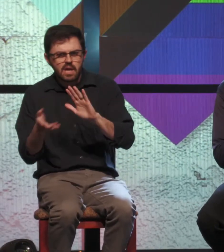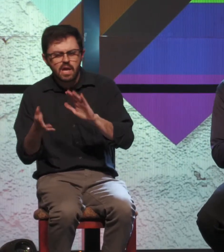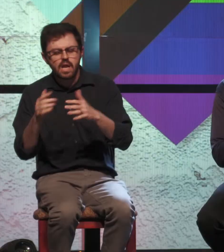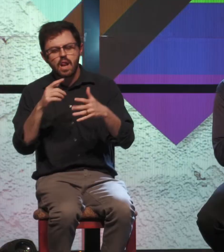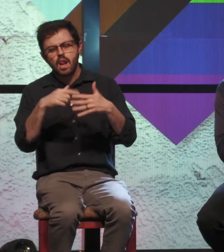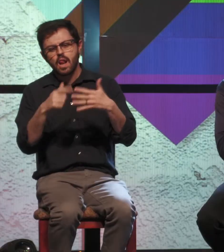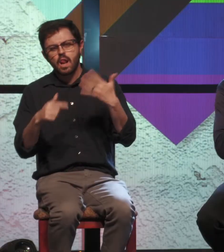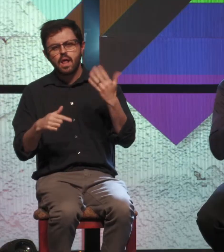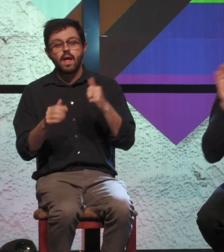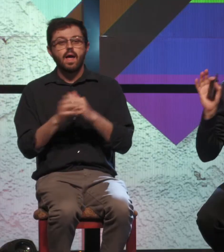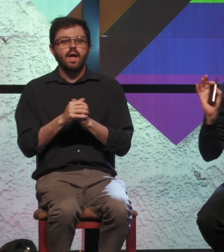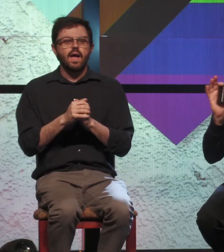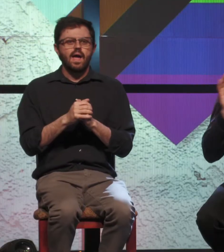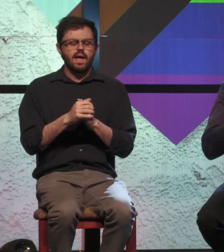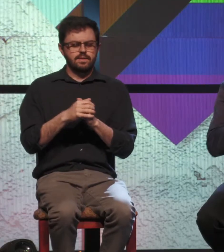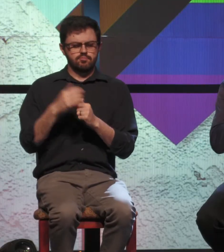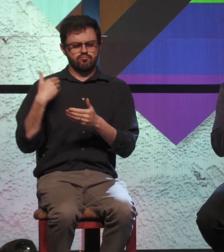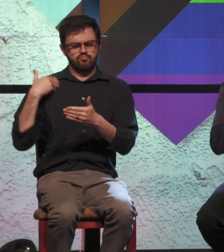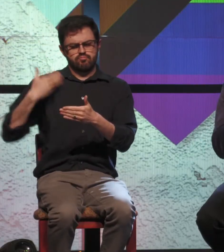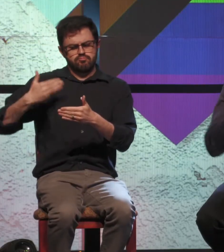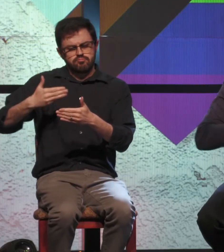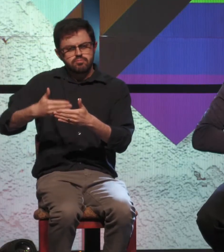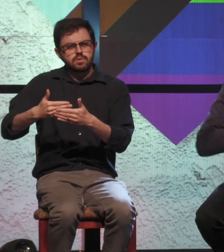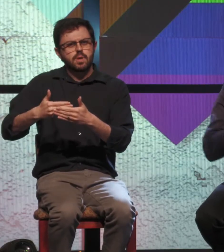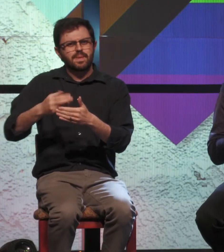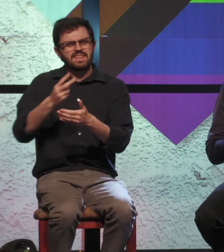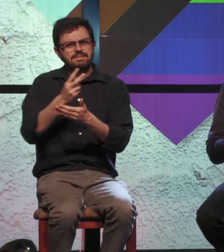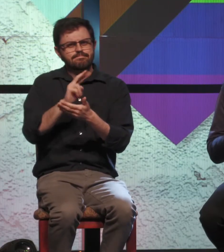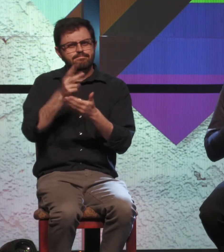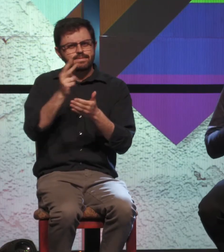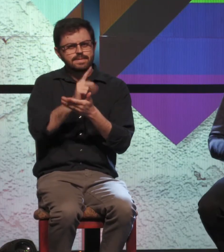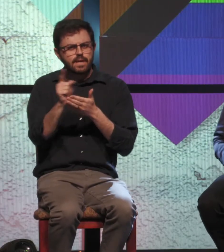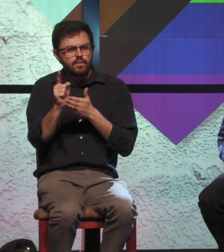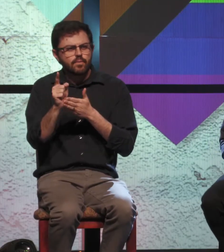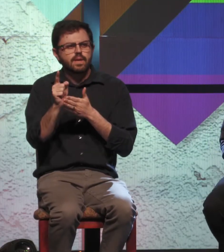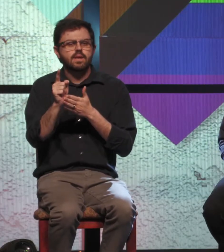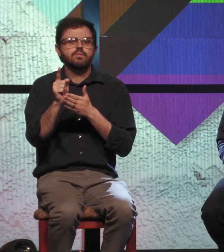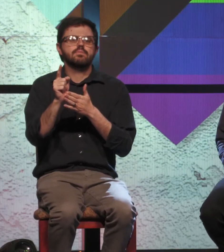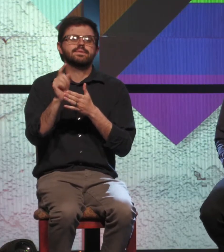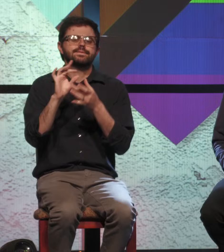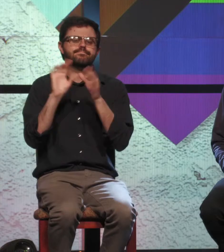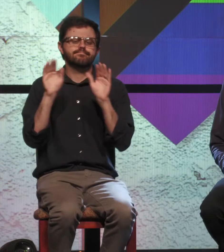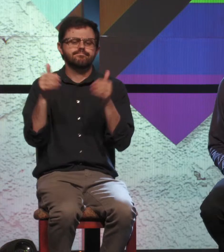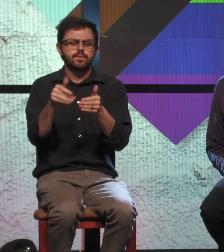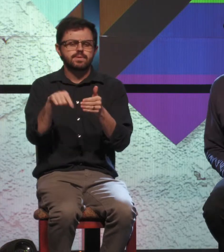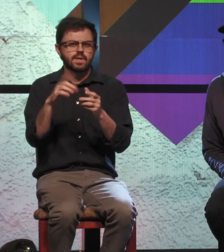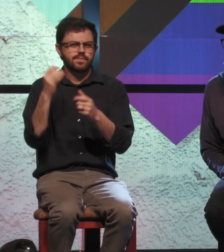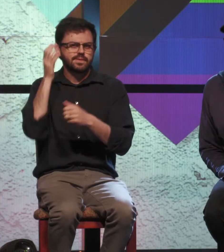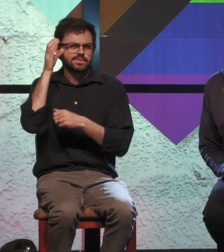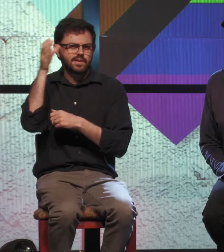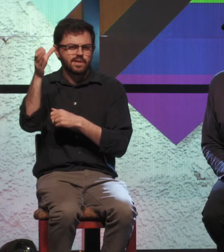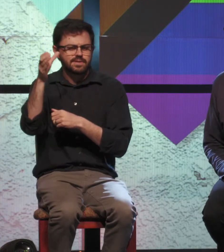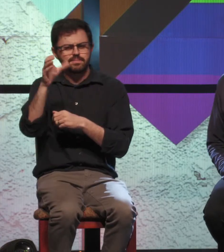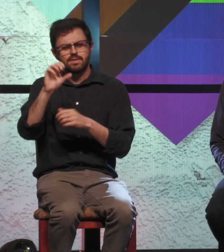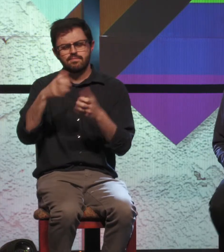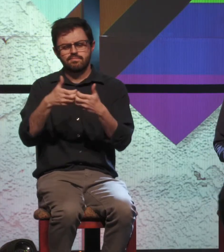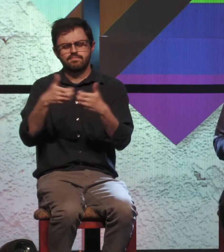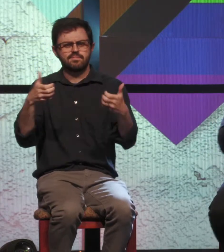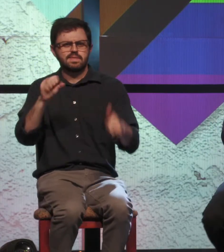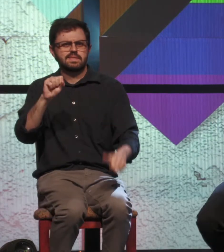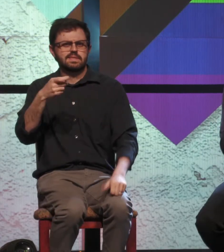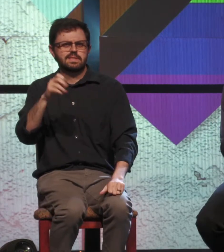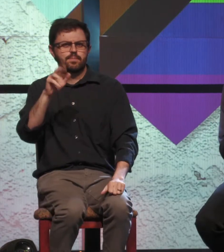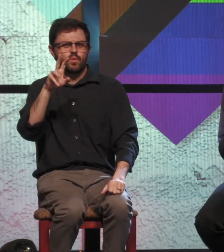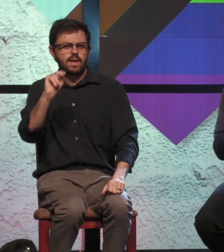this series with this first week, the second week, which was really talking about this idea of separation. And we said that real or imagined